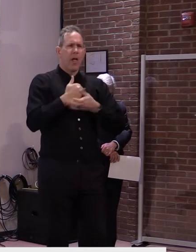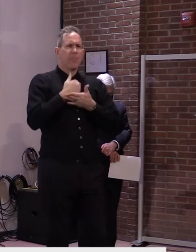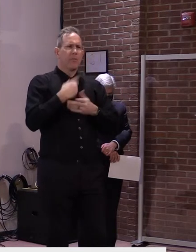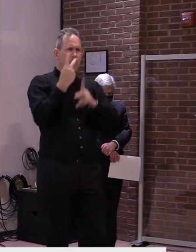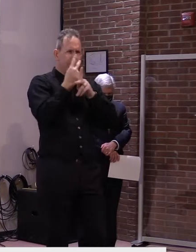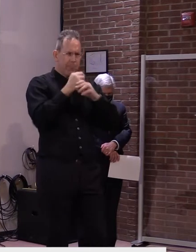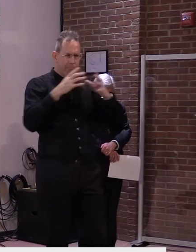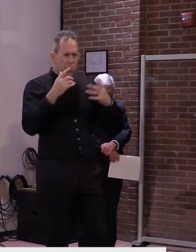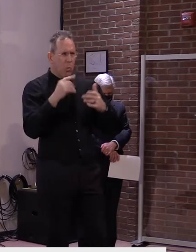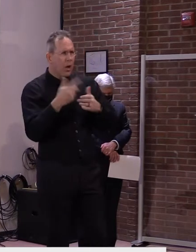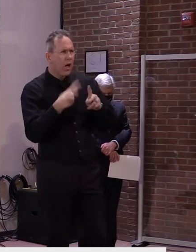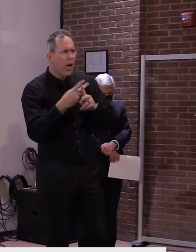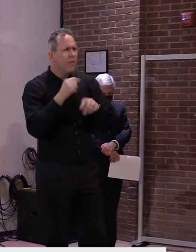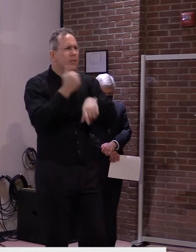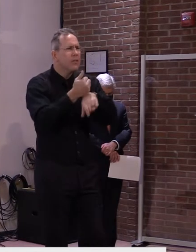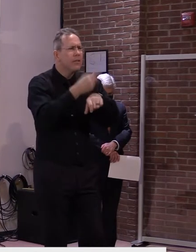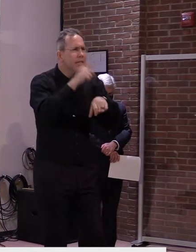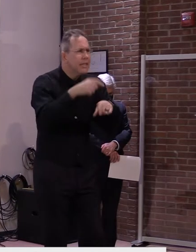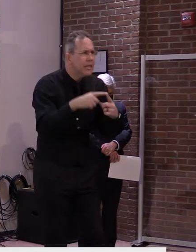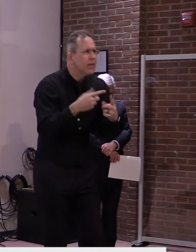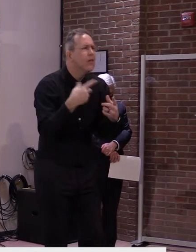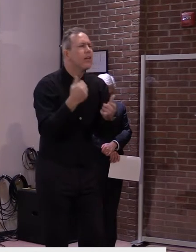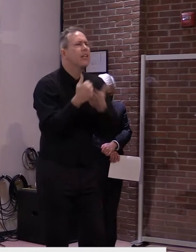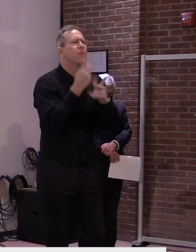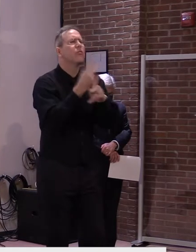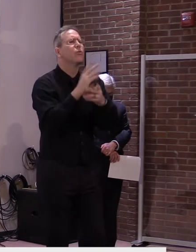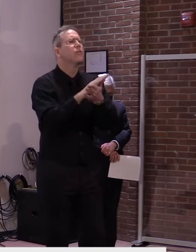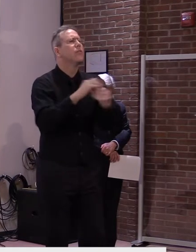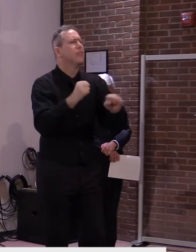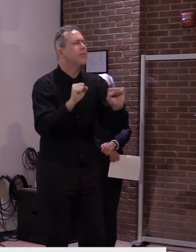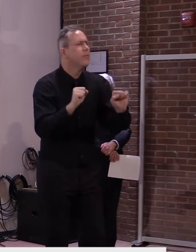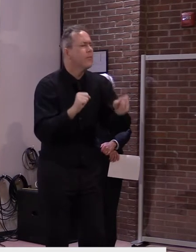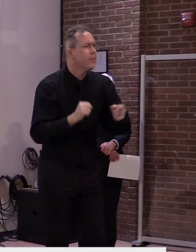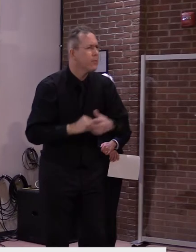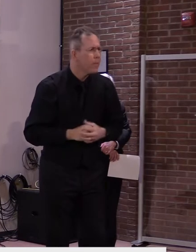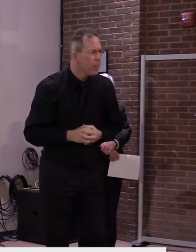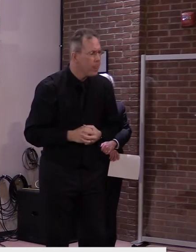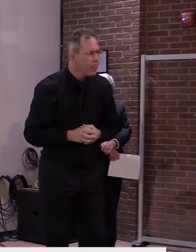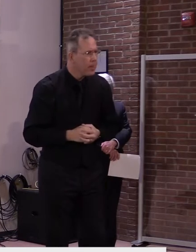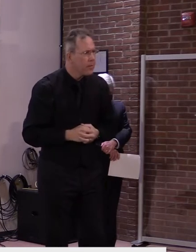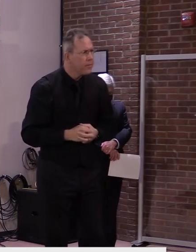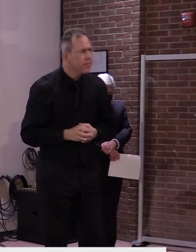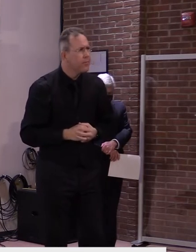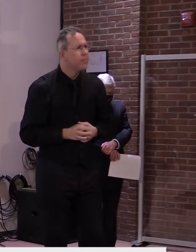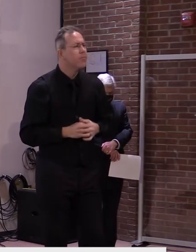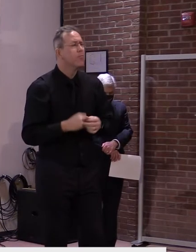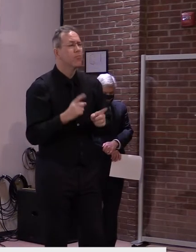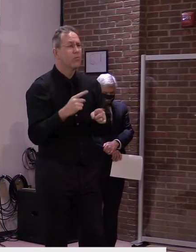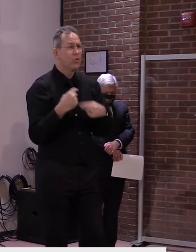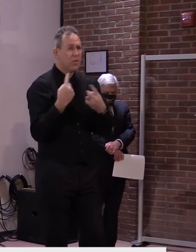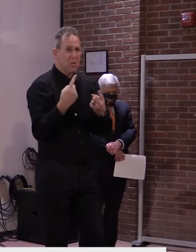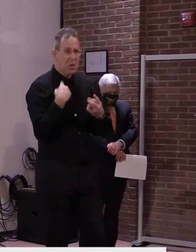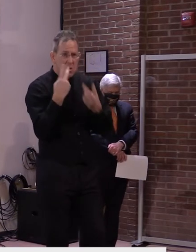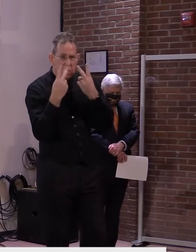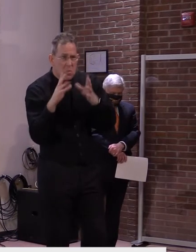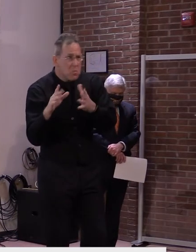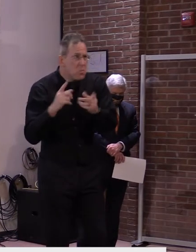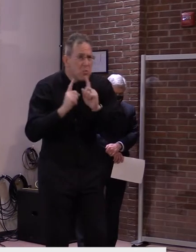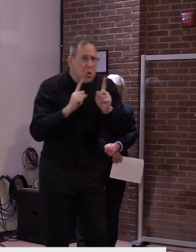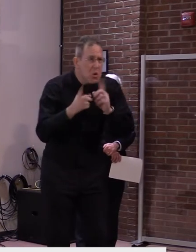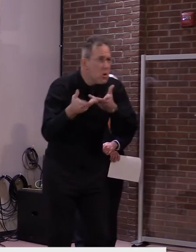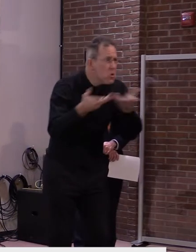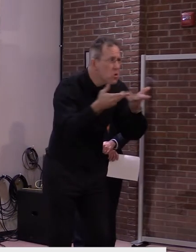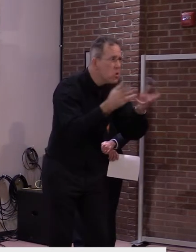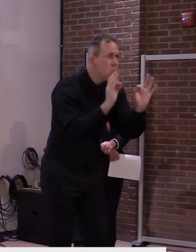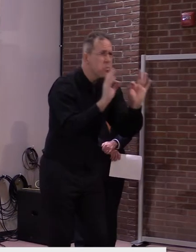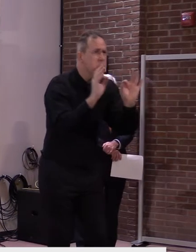schools. I do think these data show that we continue to operate our schools very safely. We have cases of virus